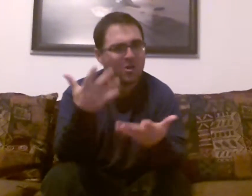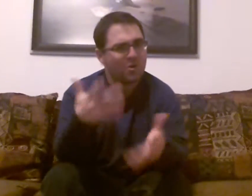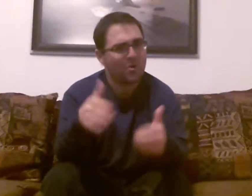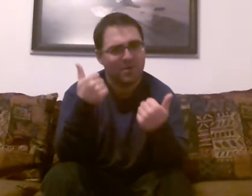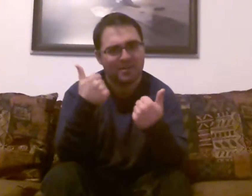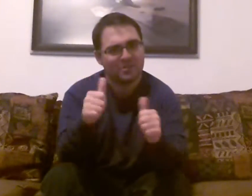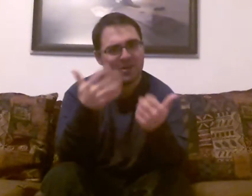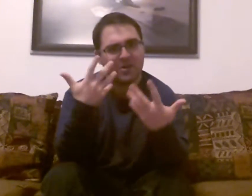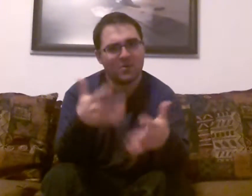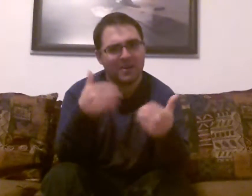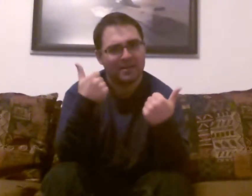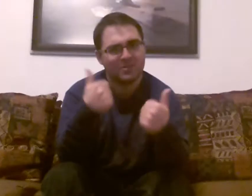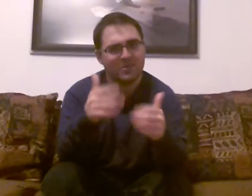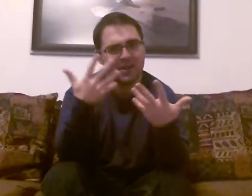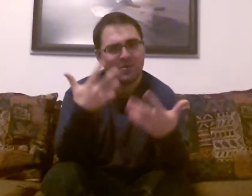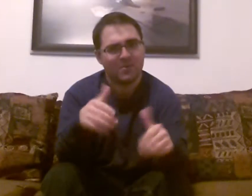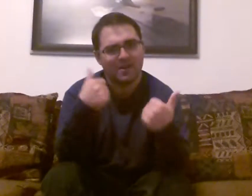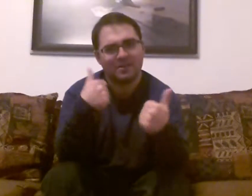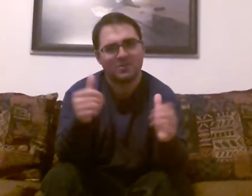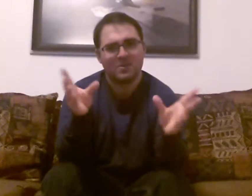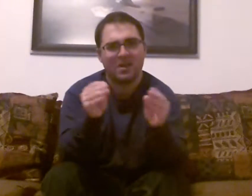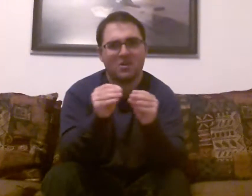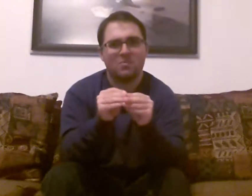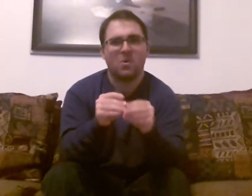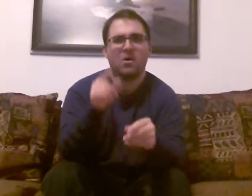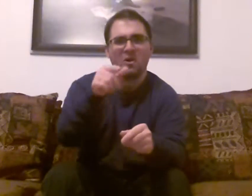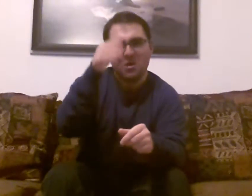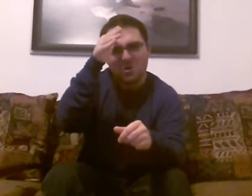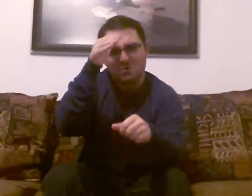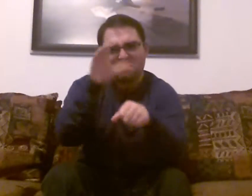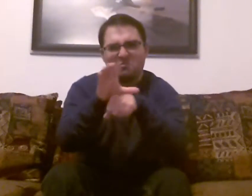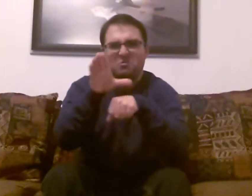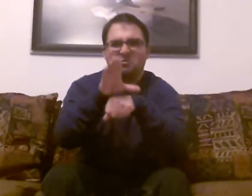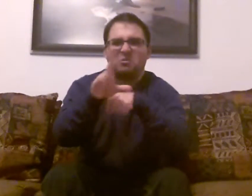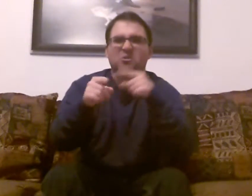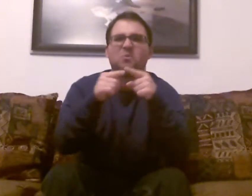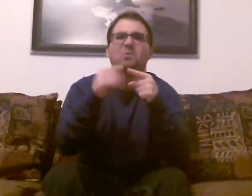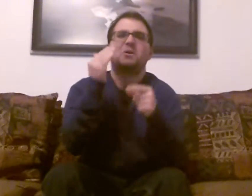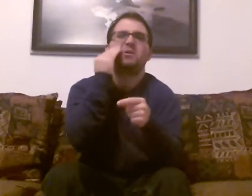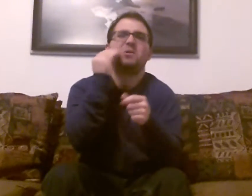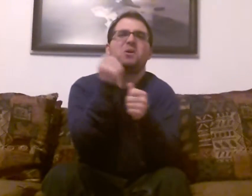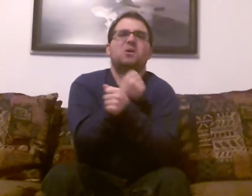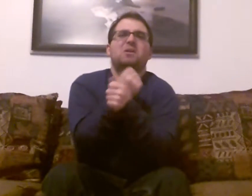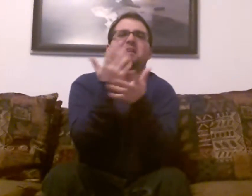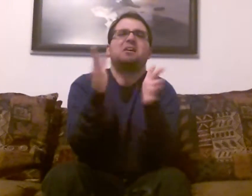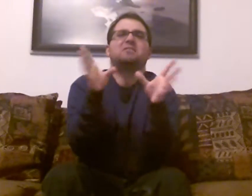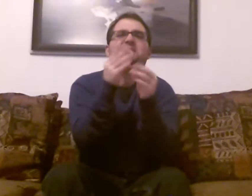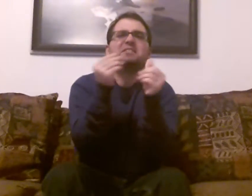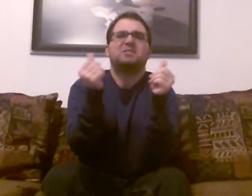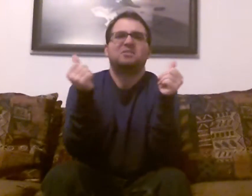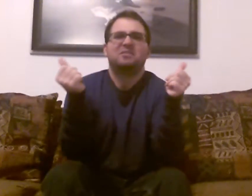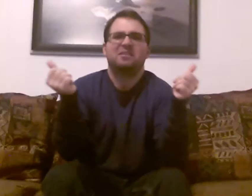don't wanna try, don't wanna try, don't wanna try no more. You keep insisting when you know our love is out the door.